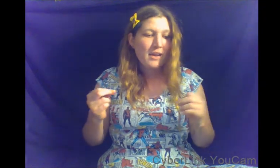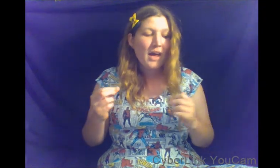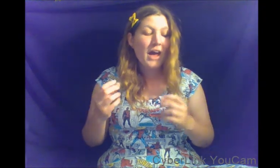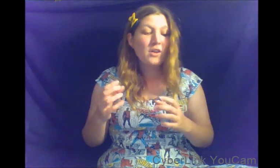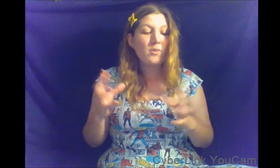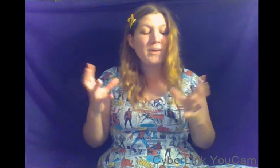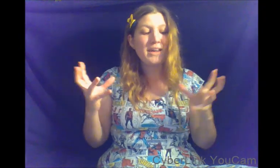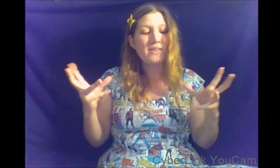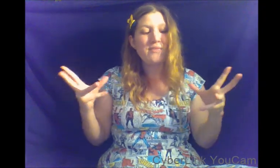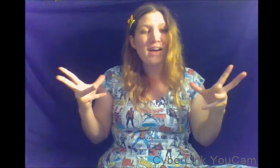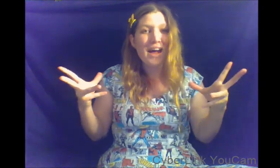Are you being